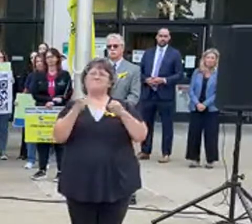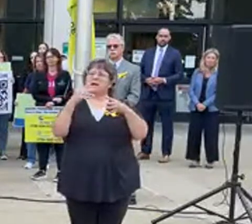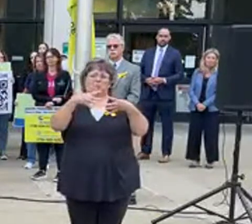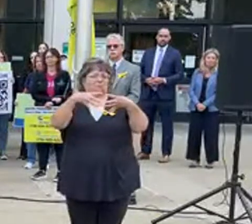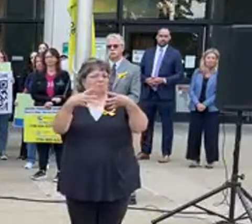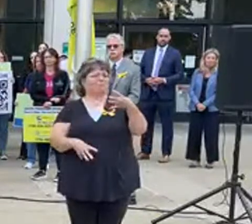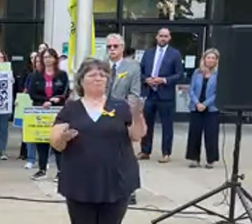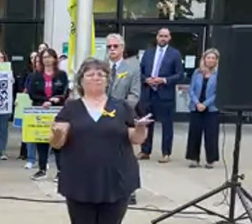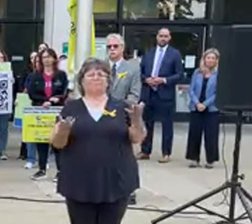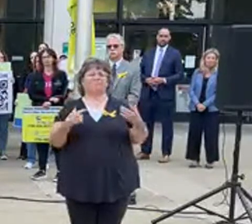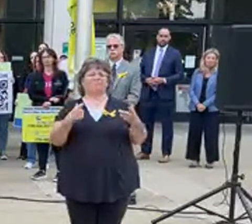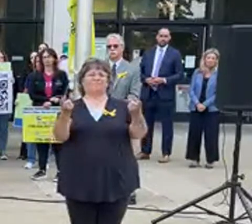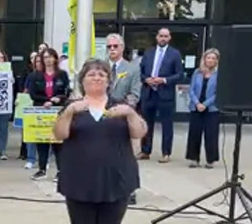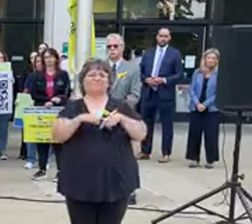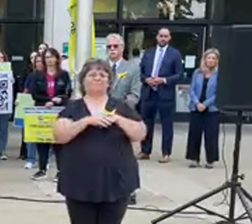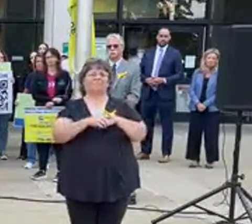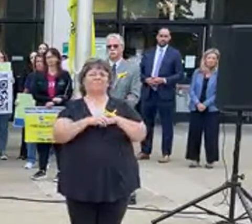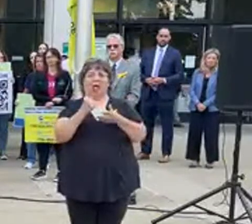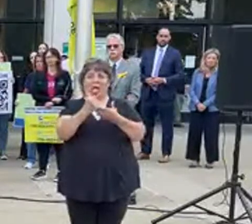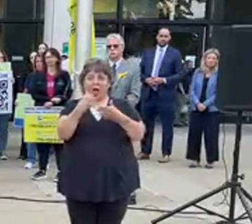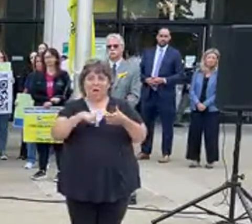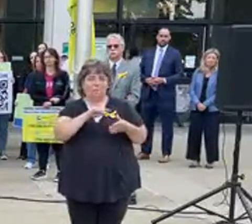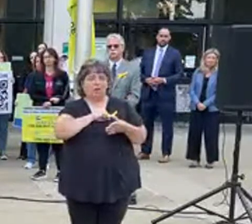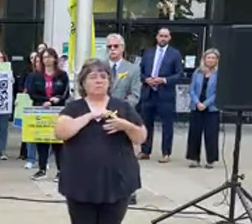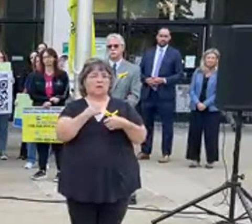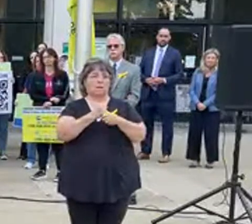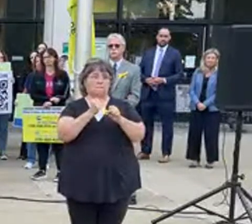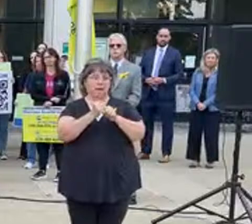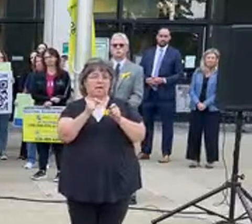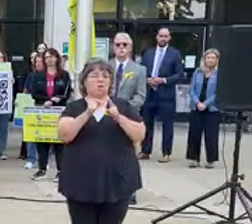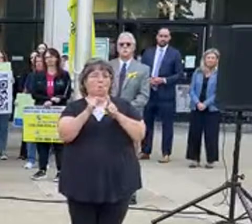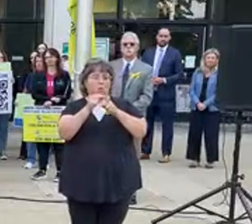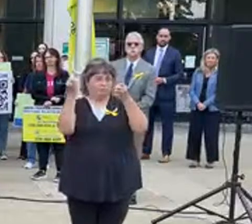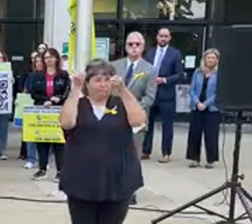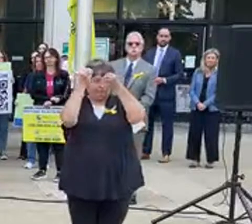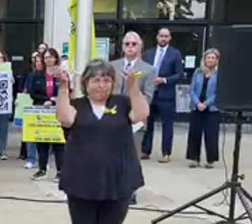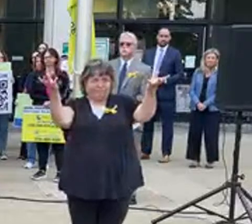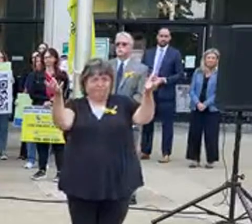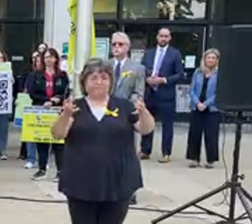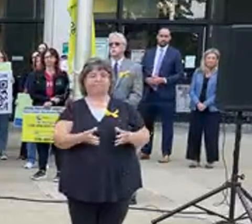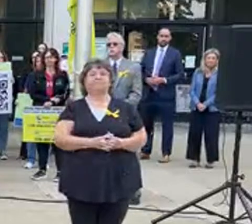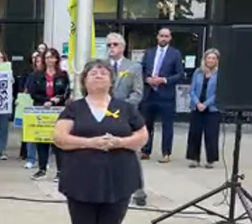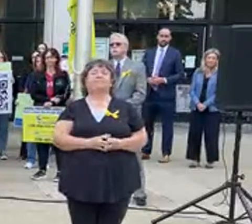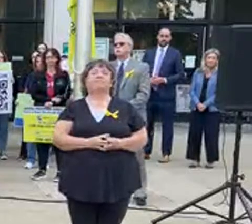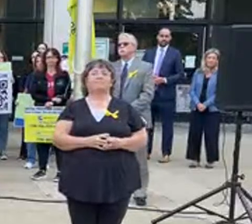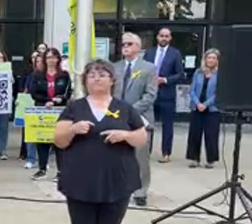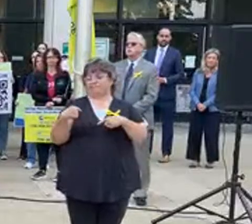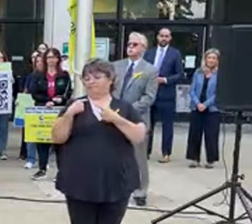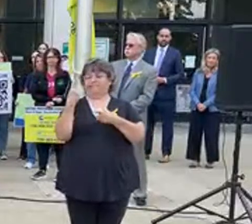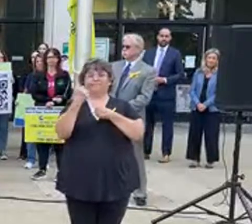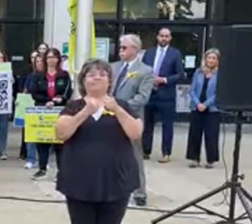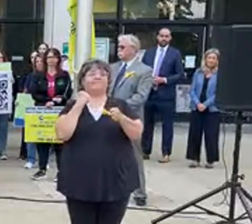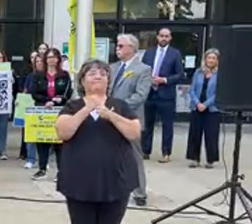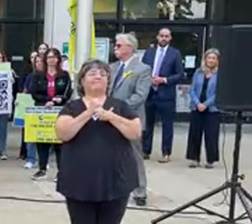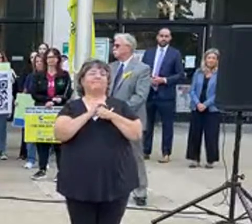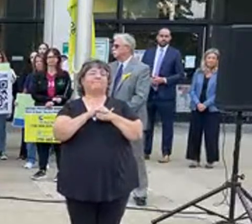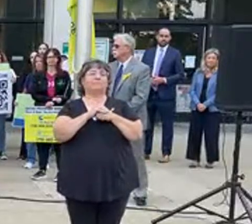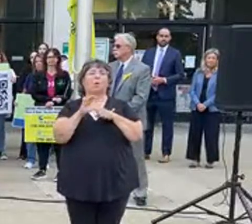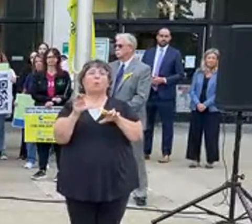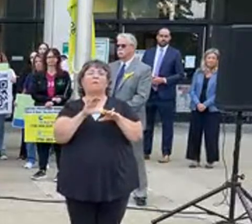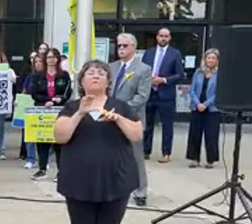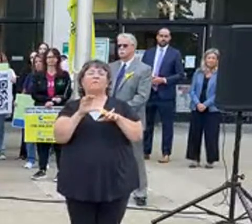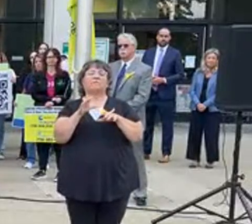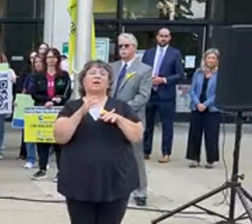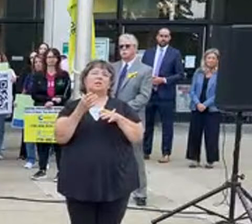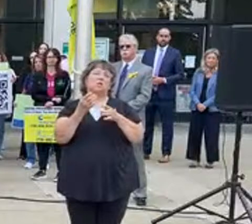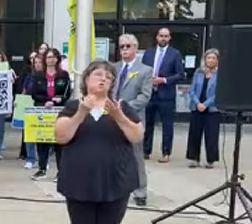Have you here come out to help us get this word out. Over the last year, we've done